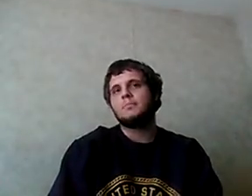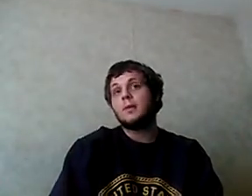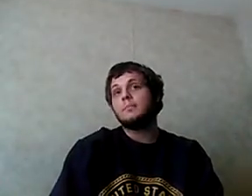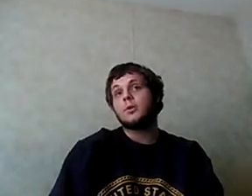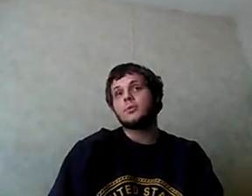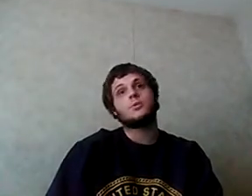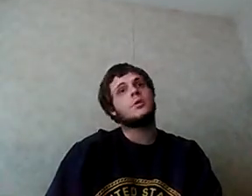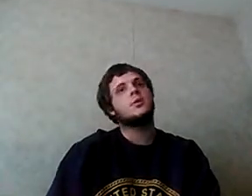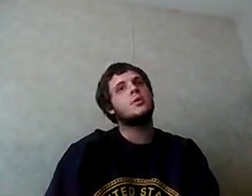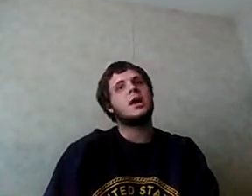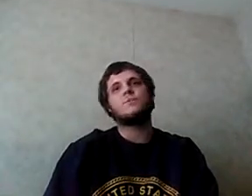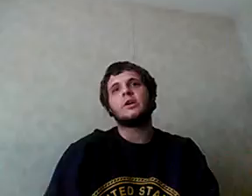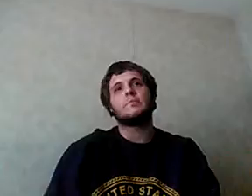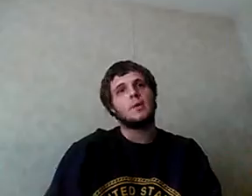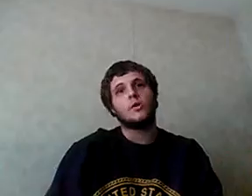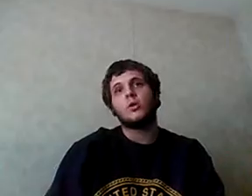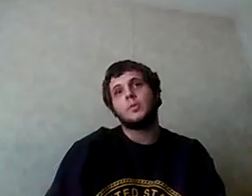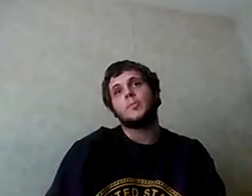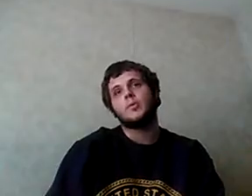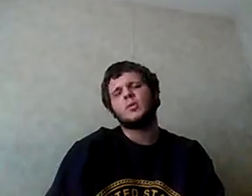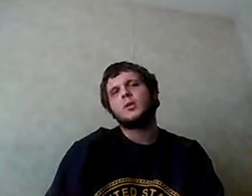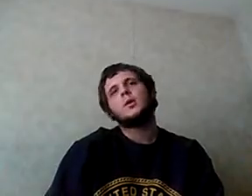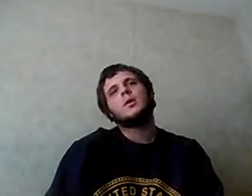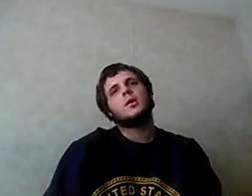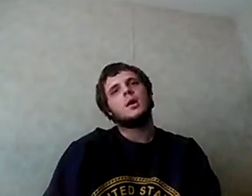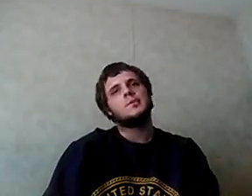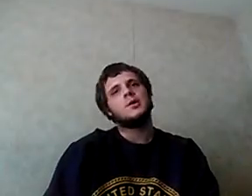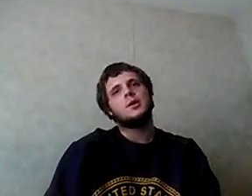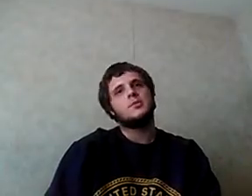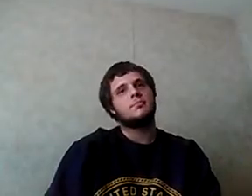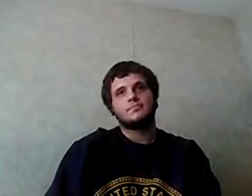But members, you got freaking better armor. I mean,